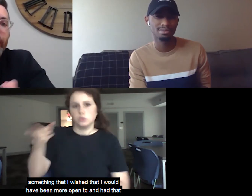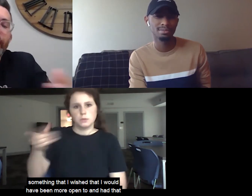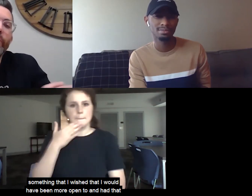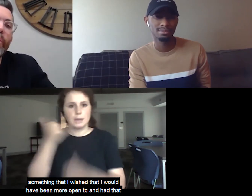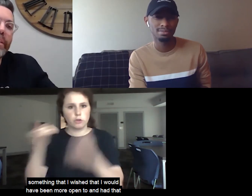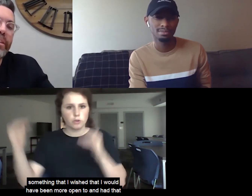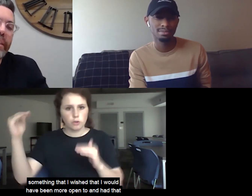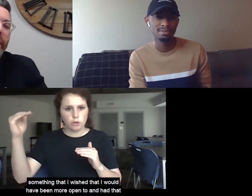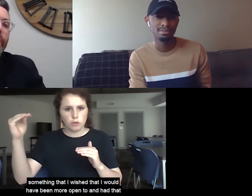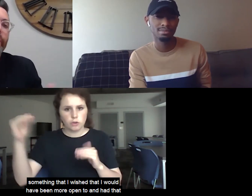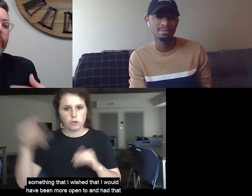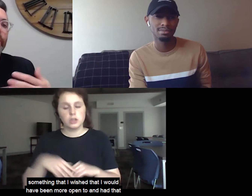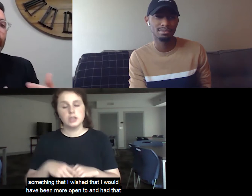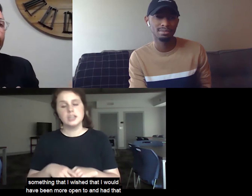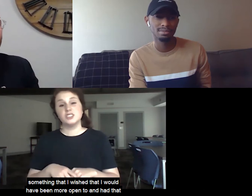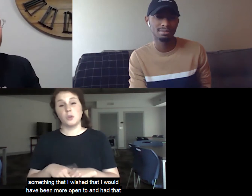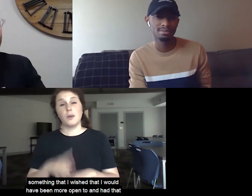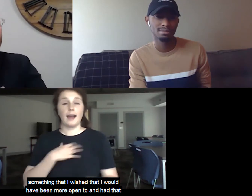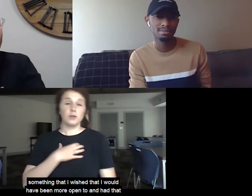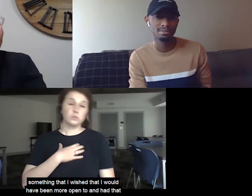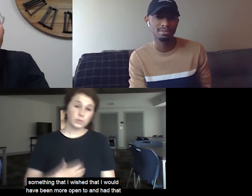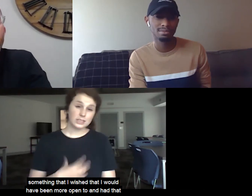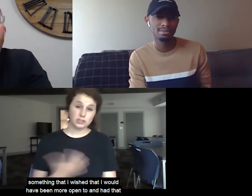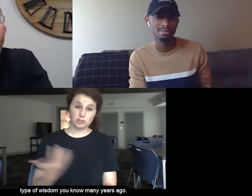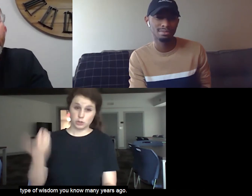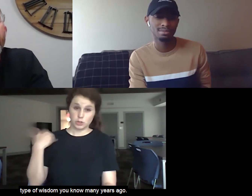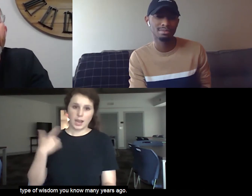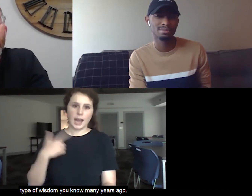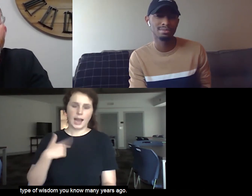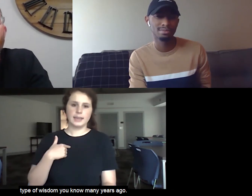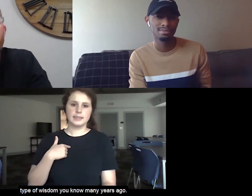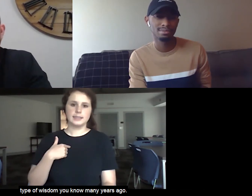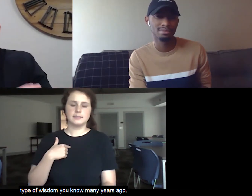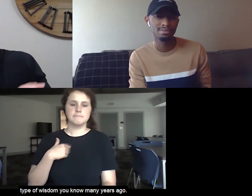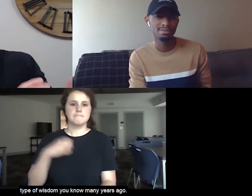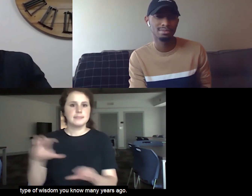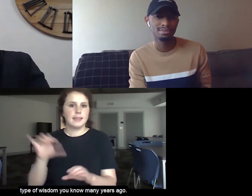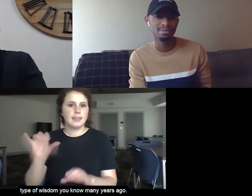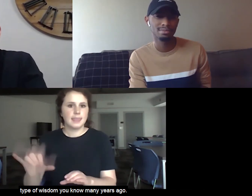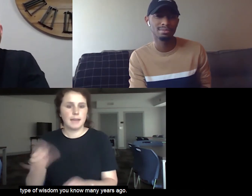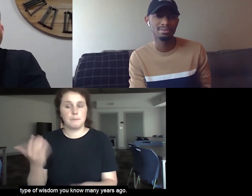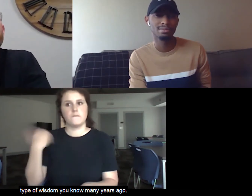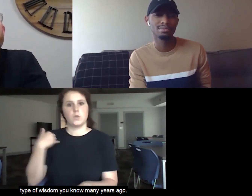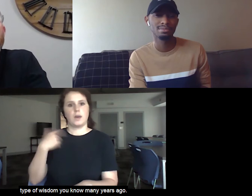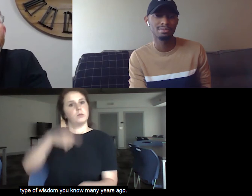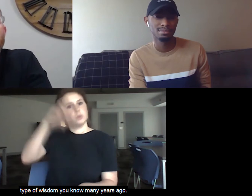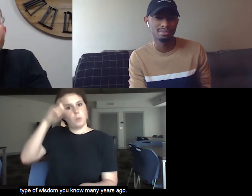That's something that I wish that I would have been more open to and had that type of wisdom, many years ago.